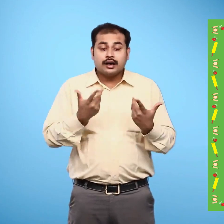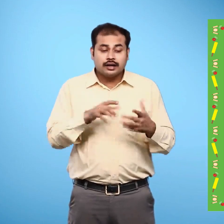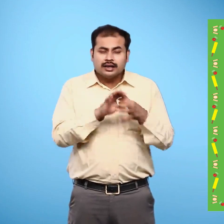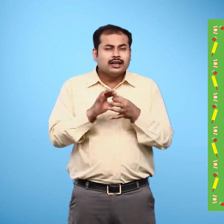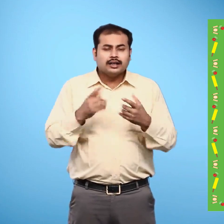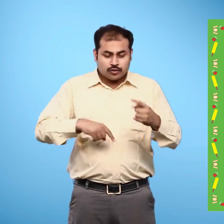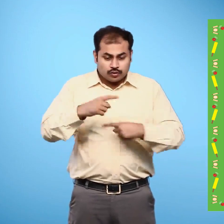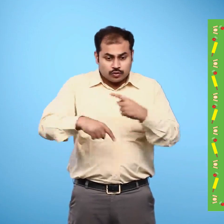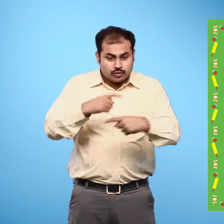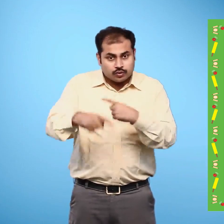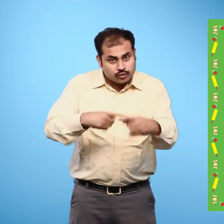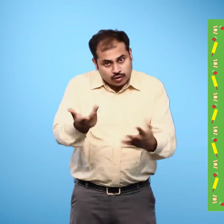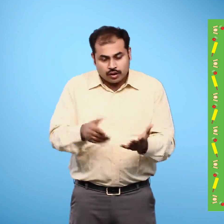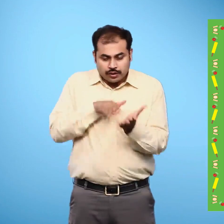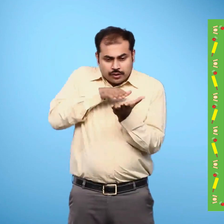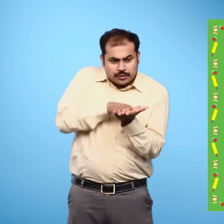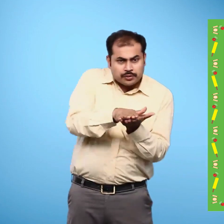which roll and slide.